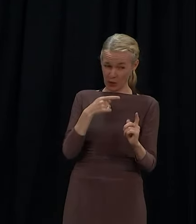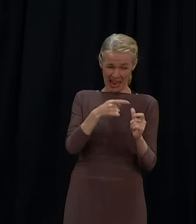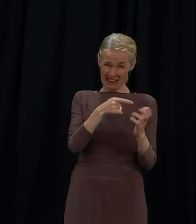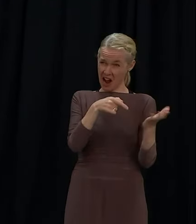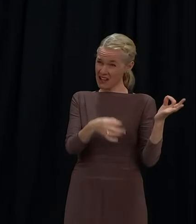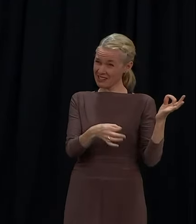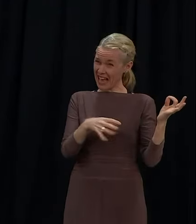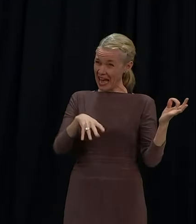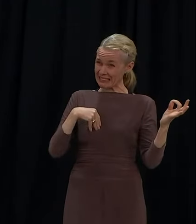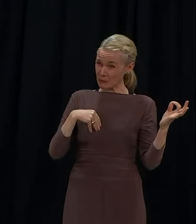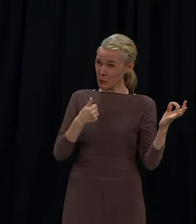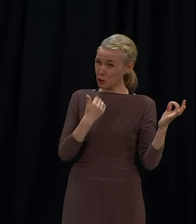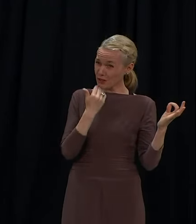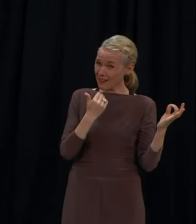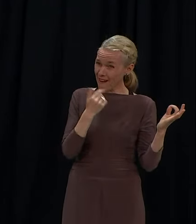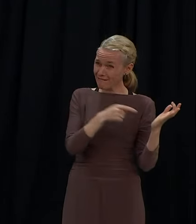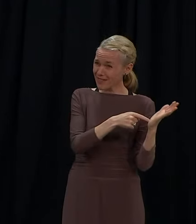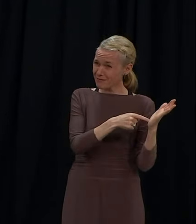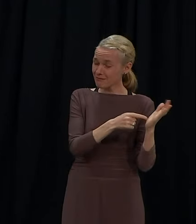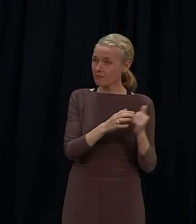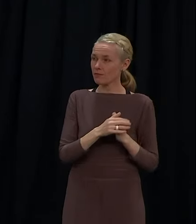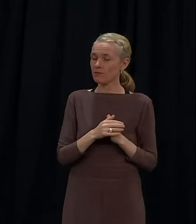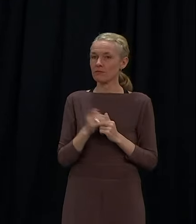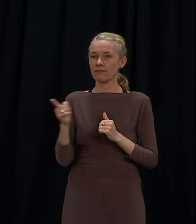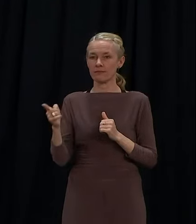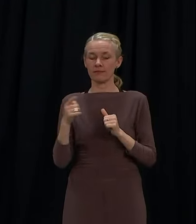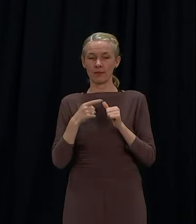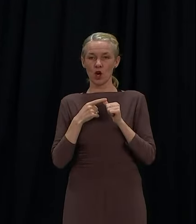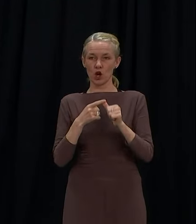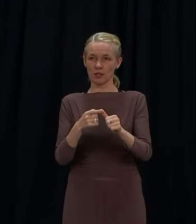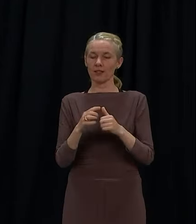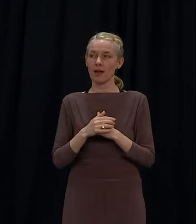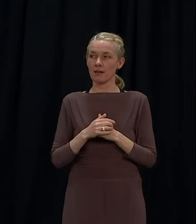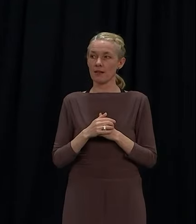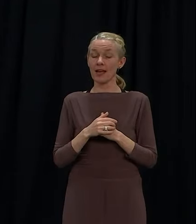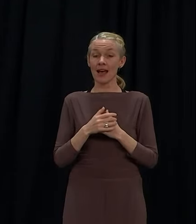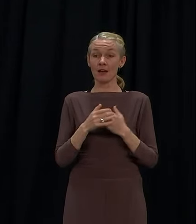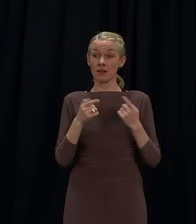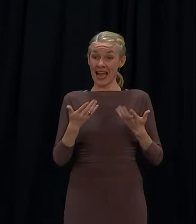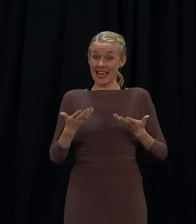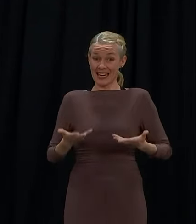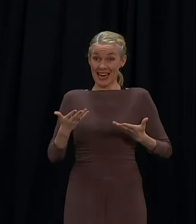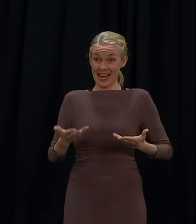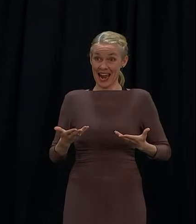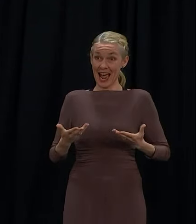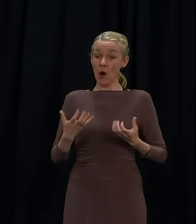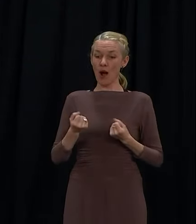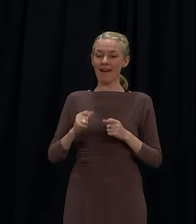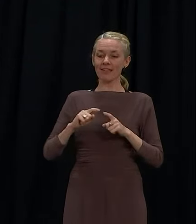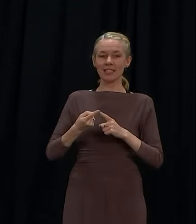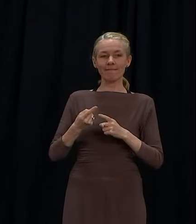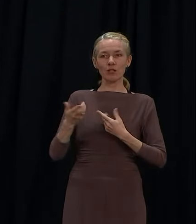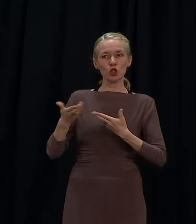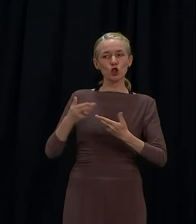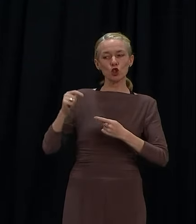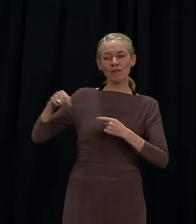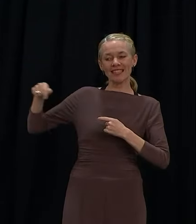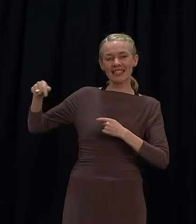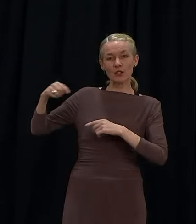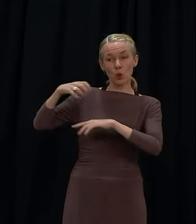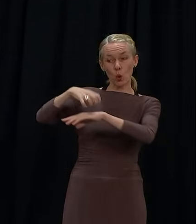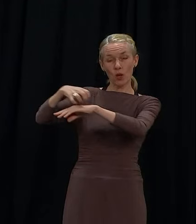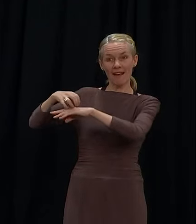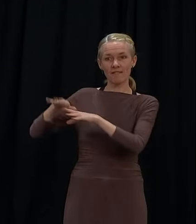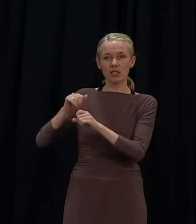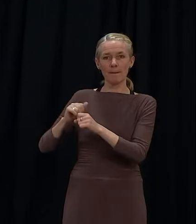you also, who I would have been provided with, was the different providers who are undertaking vaccine campaigns. So we've got Auckland